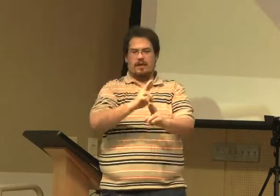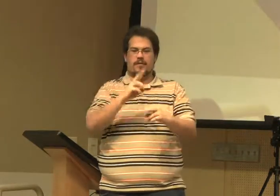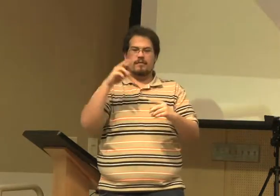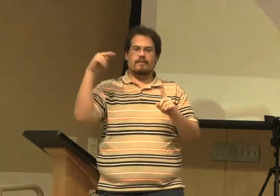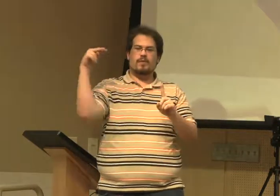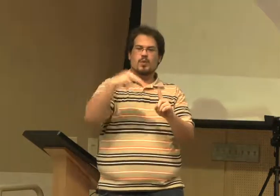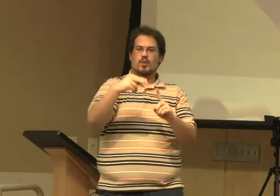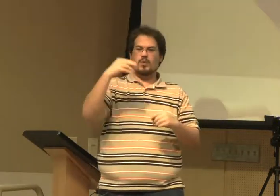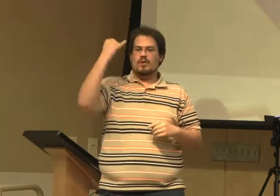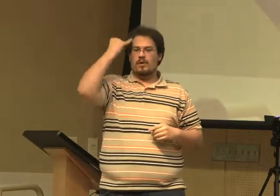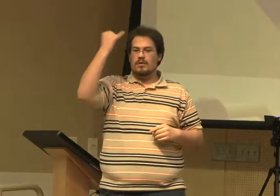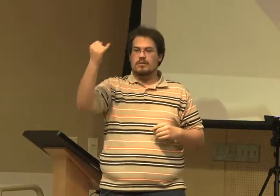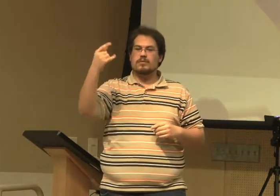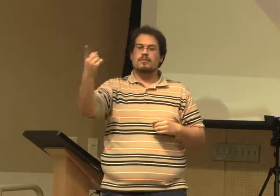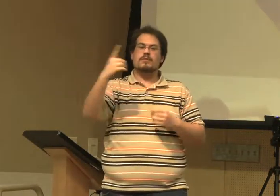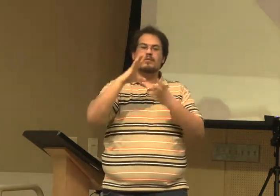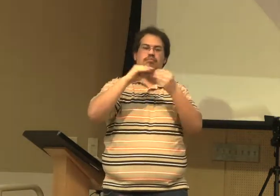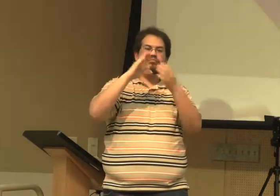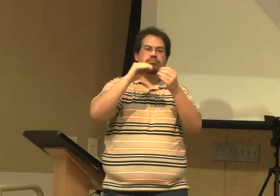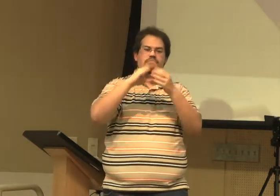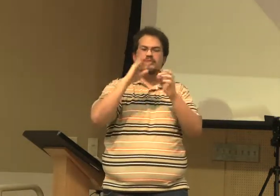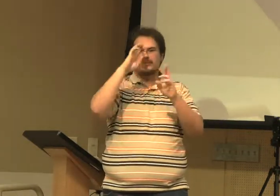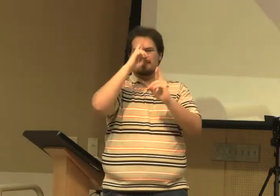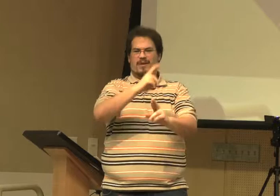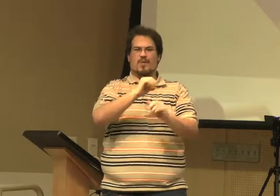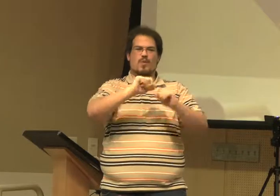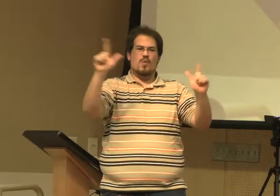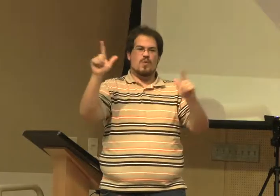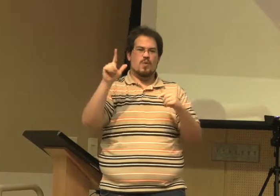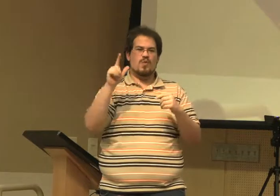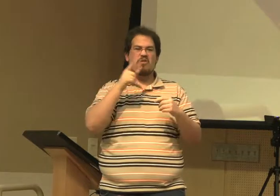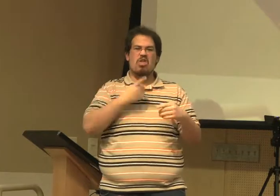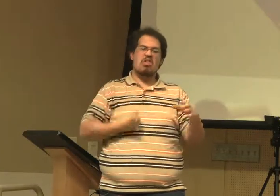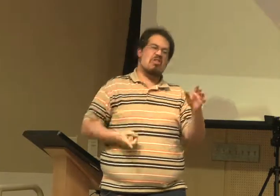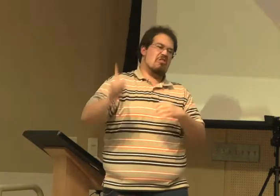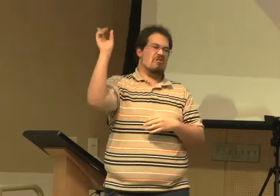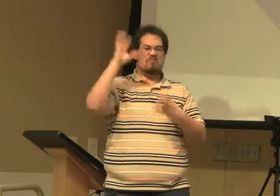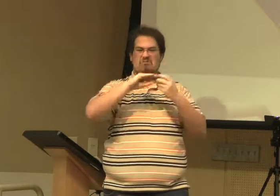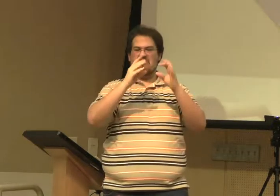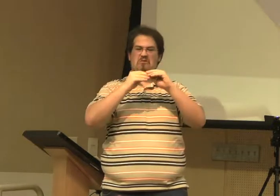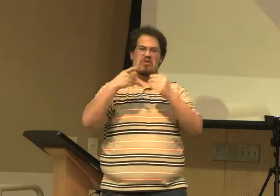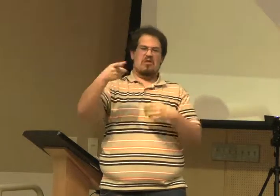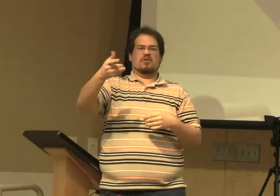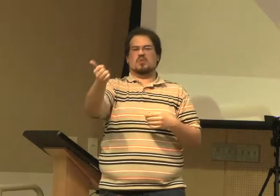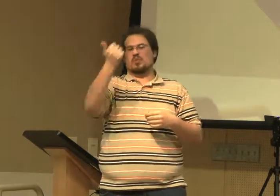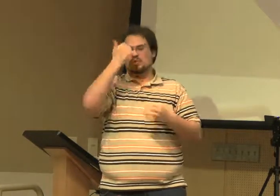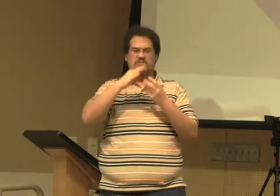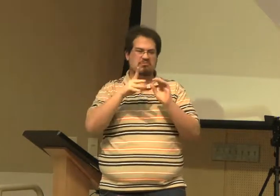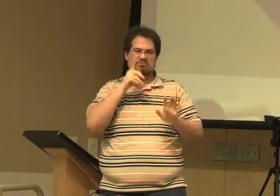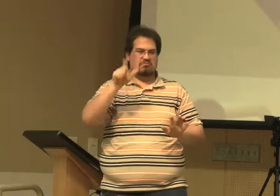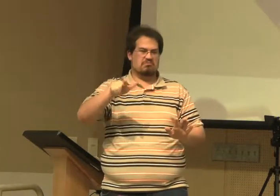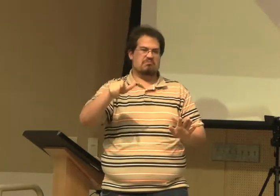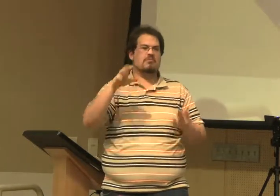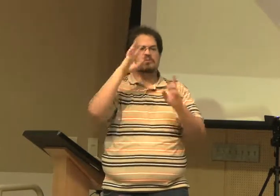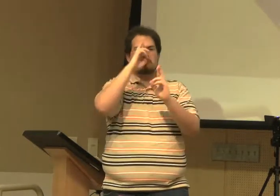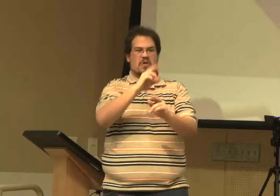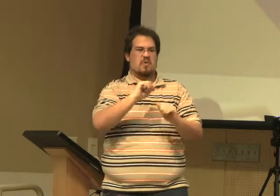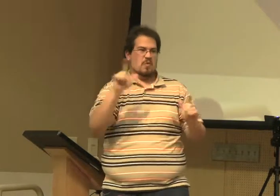And the first one is to respect views and ideas. If somebody comes up and wants to tell their view or their side of the